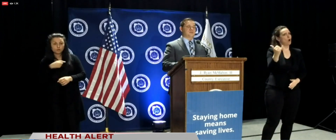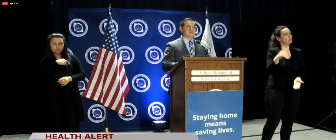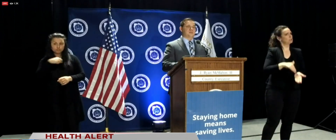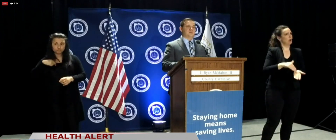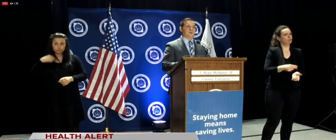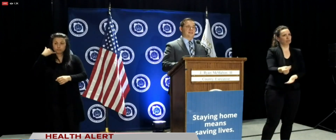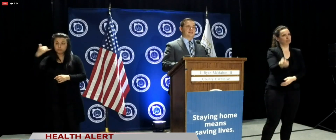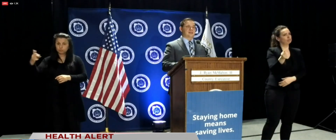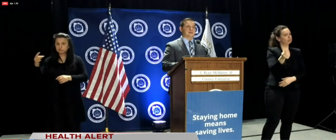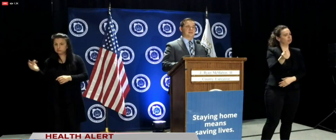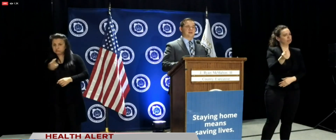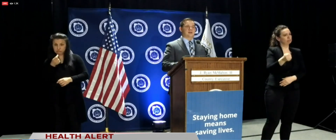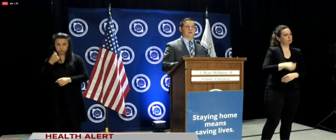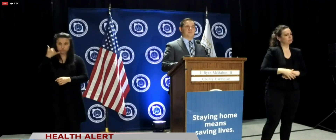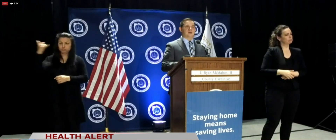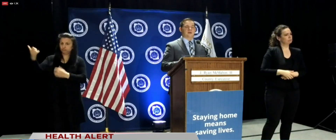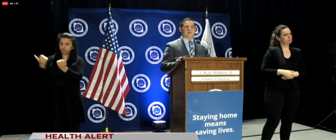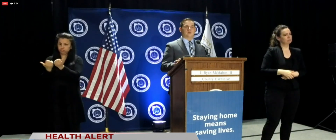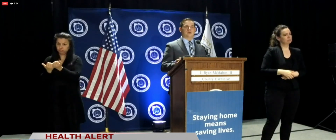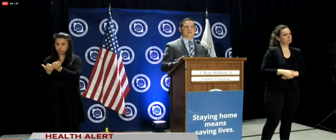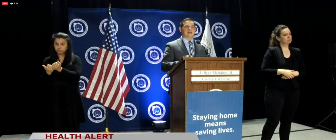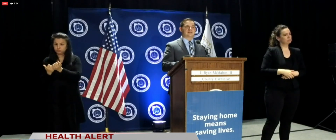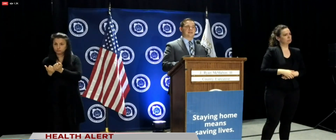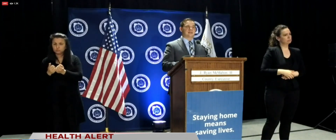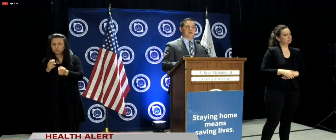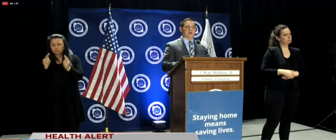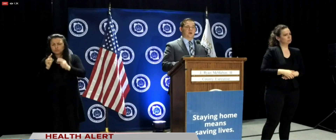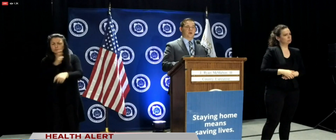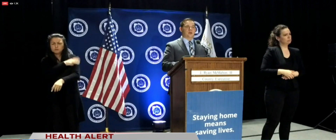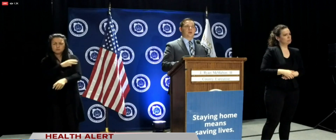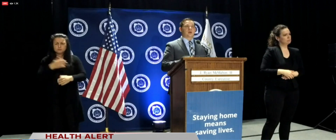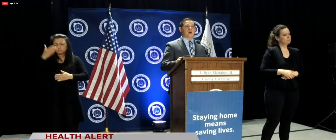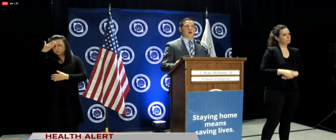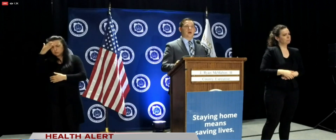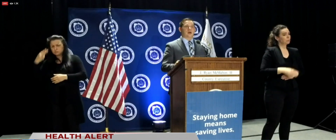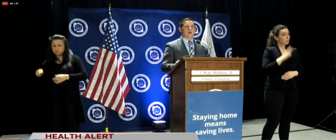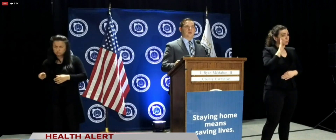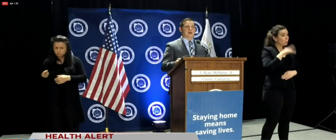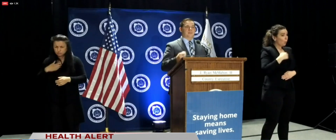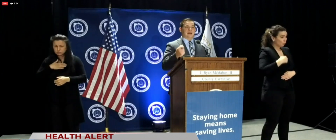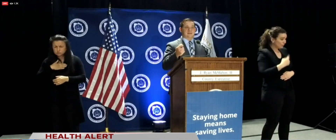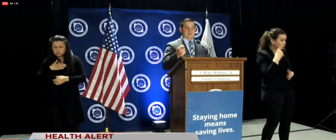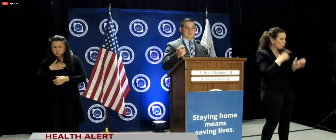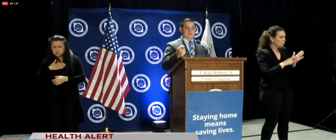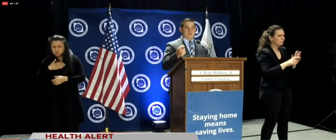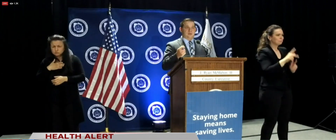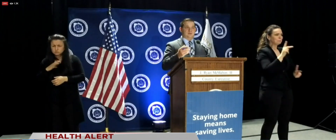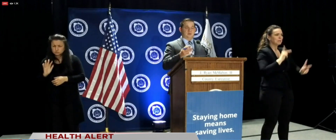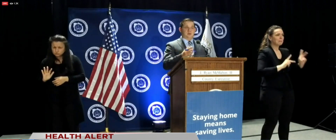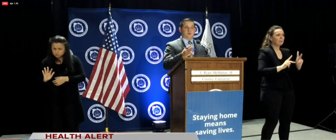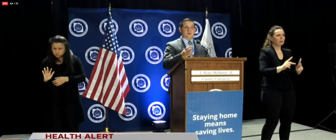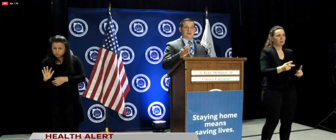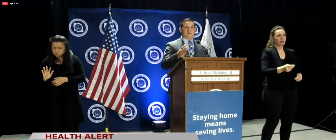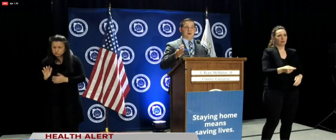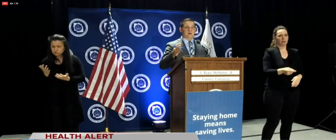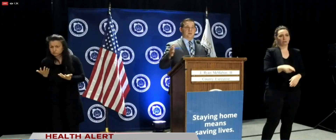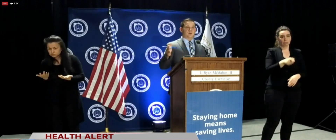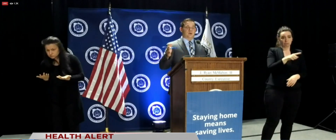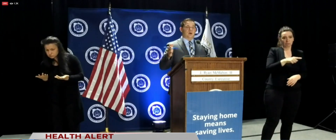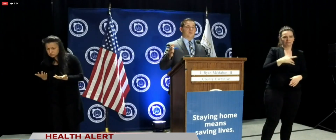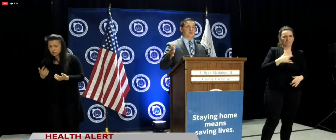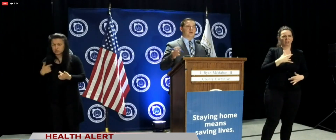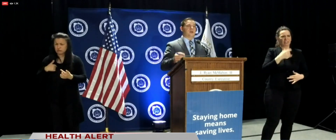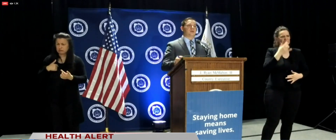Sometimes we've seen people got sick, they started to get better, and then they went in testing later and they got a positive. Even though they were getting better in